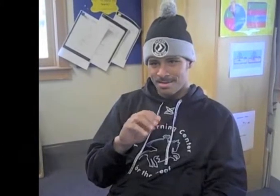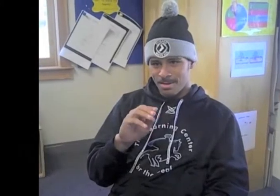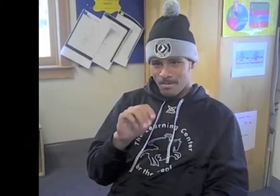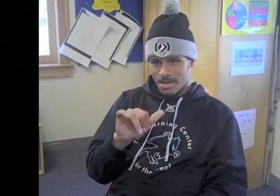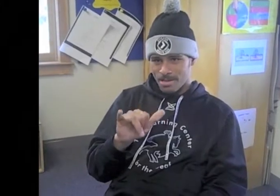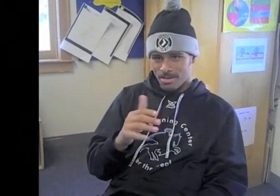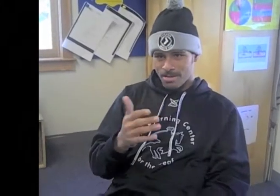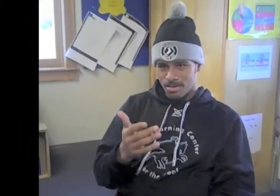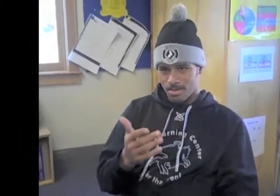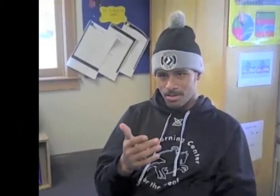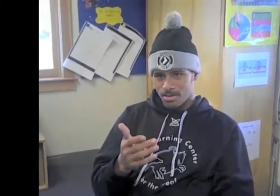May.